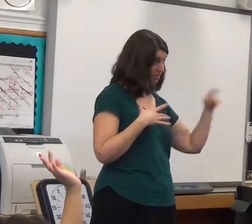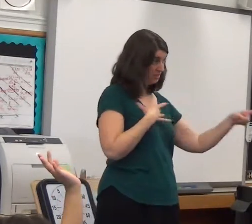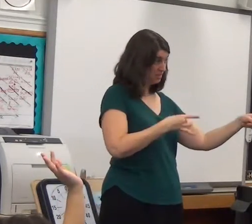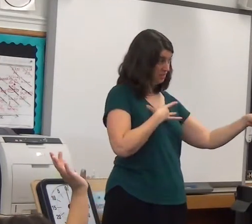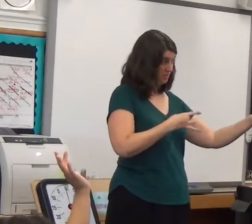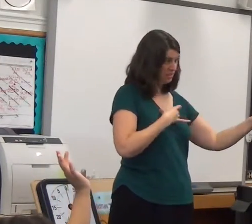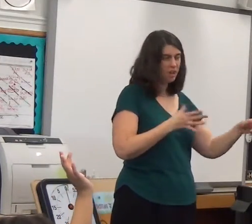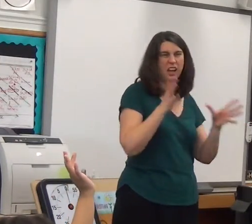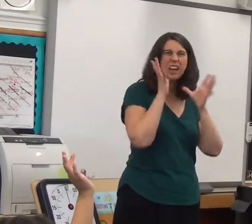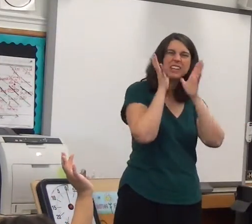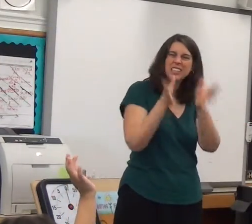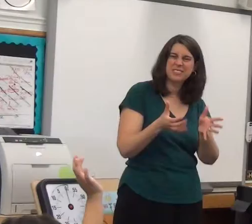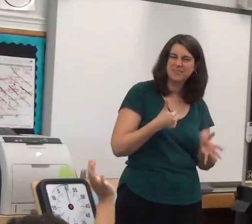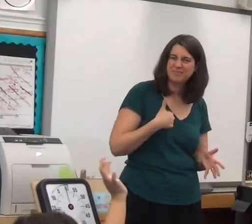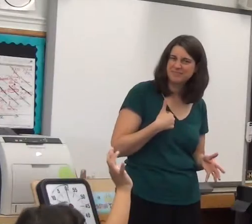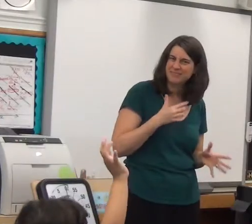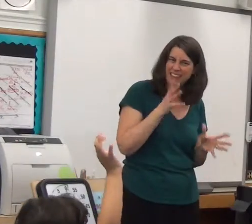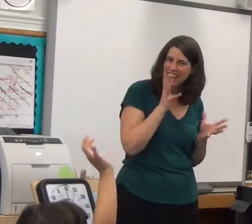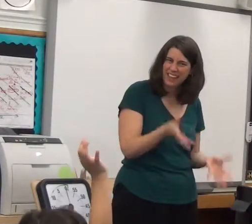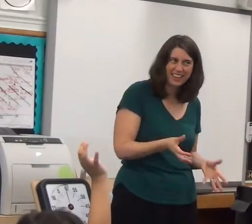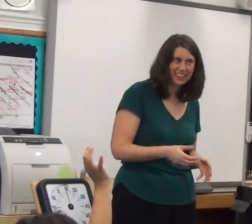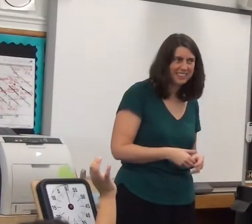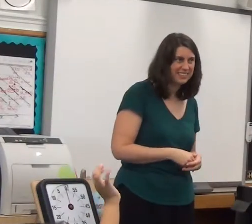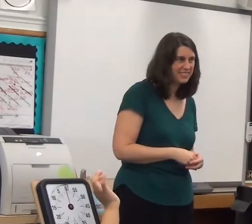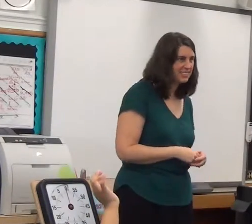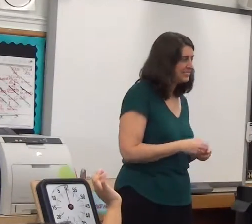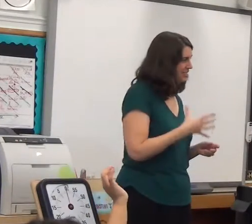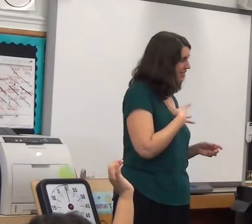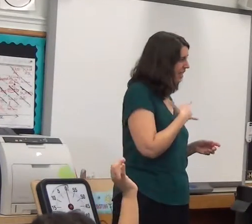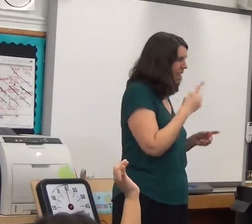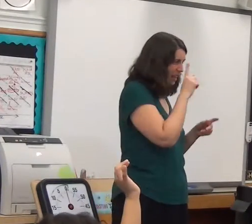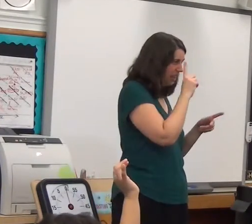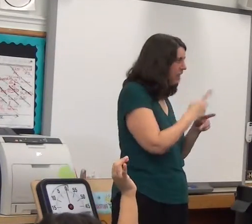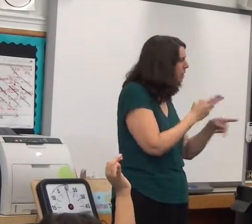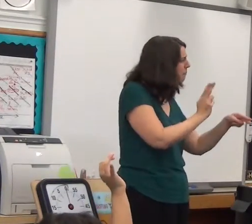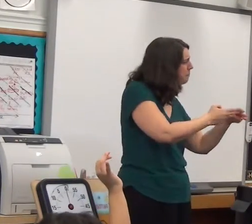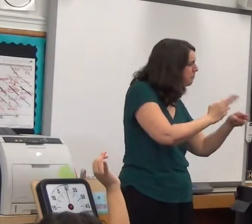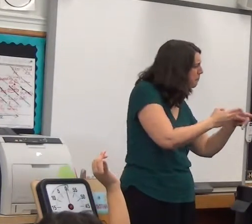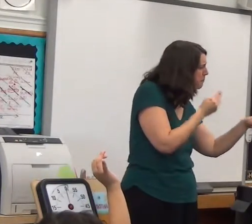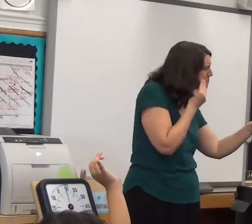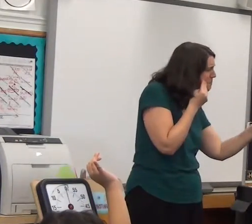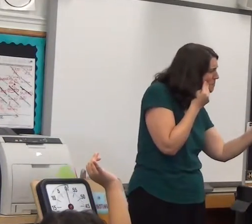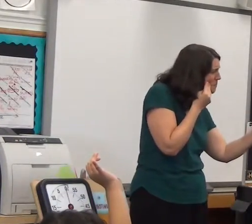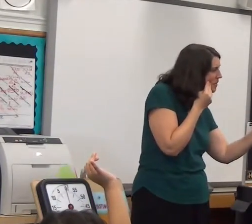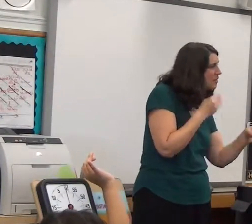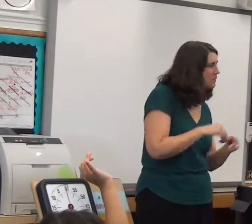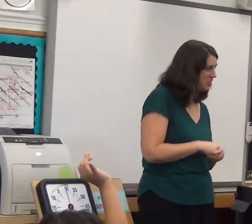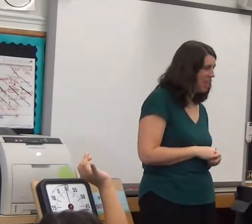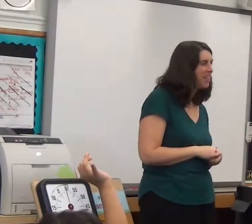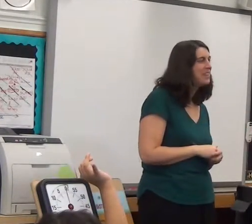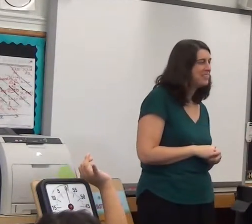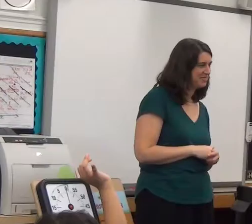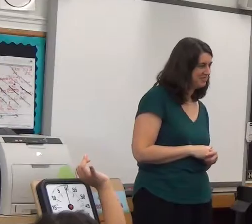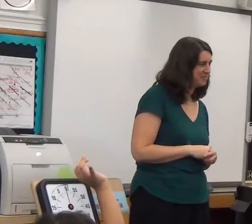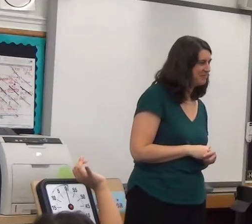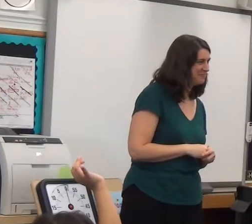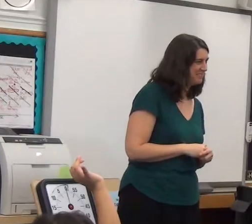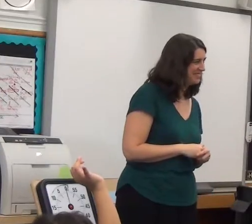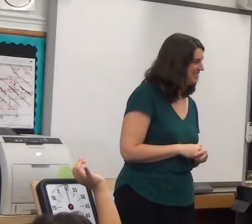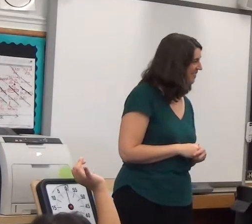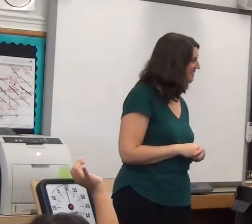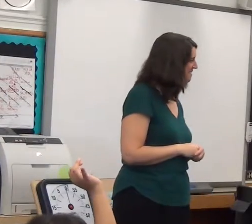riddles? I hate riddles myself. I can never figure them out. Well, what's your name again? It's Michelle. All right,